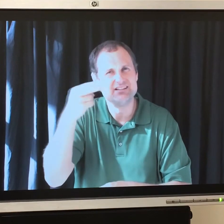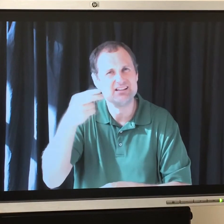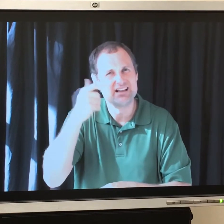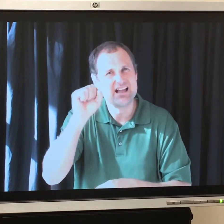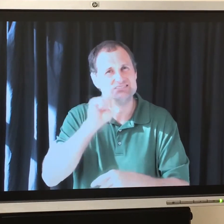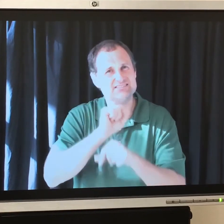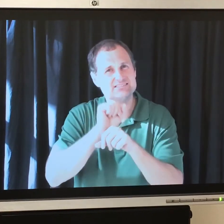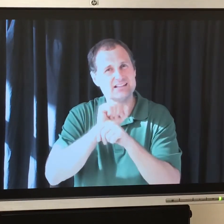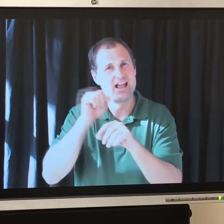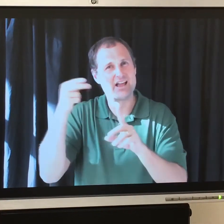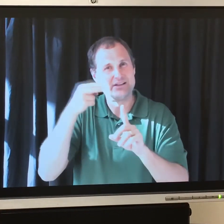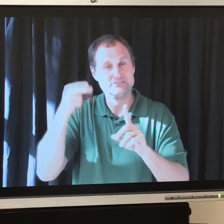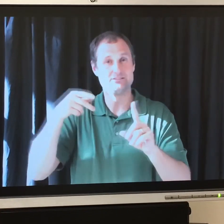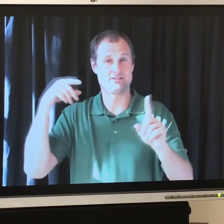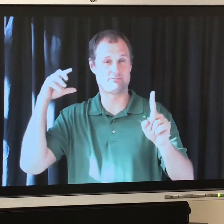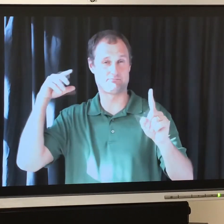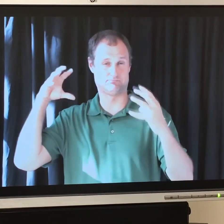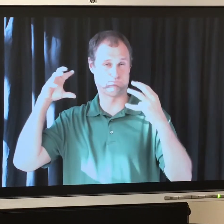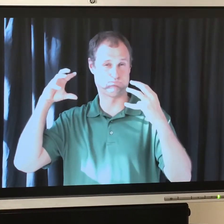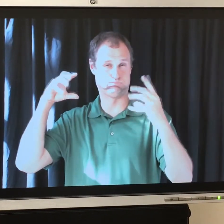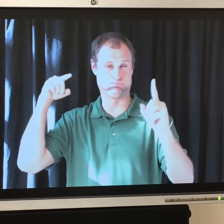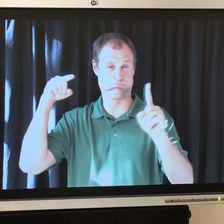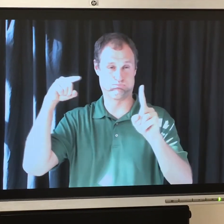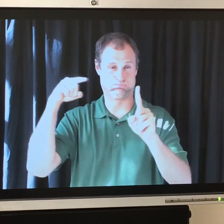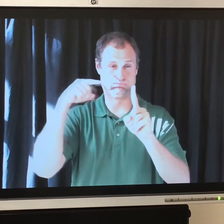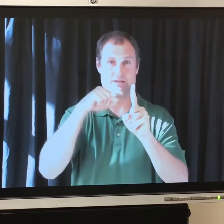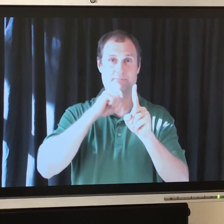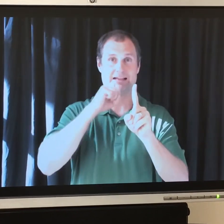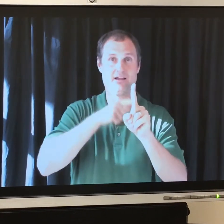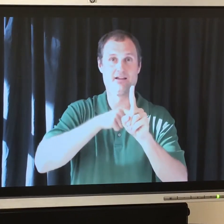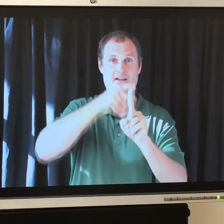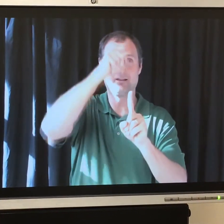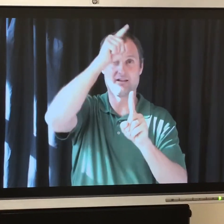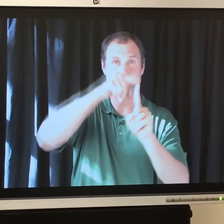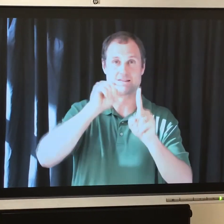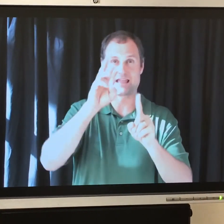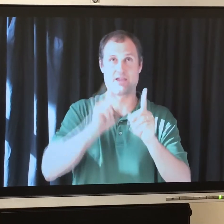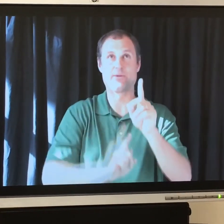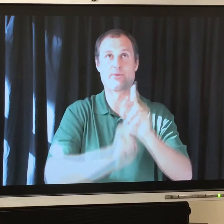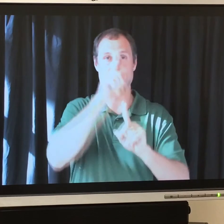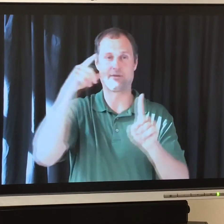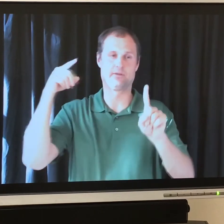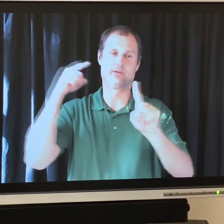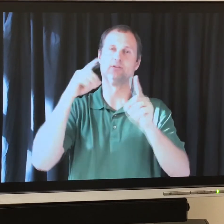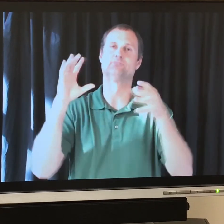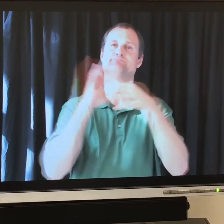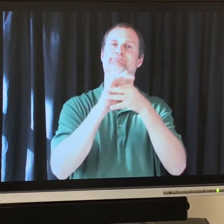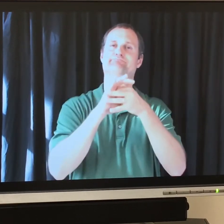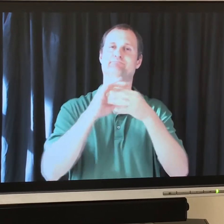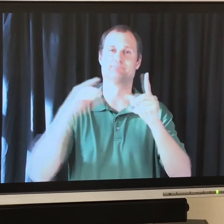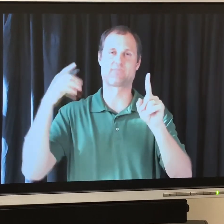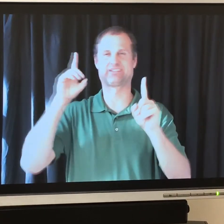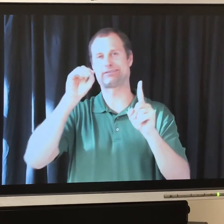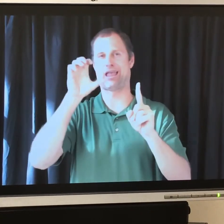Now, the inside of the Zeppelin is hydrogen gas. That's how they were able to float.